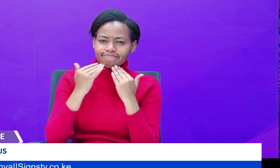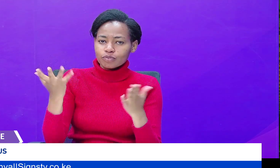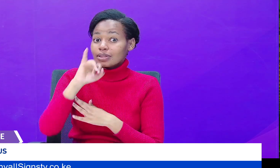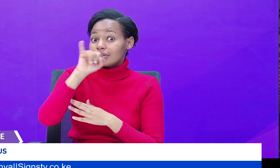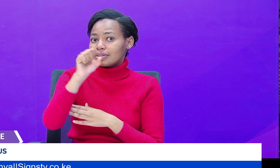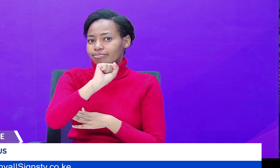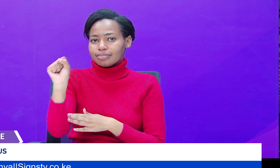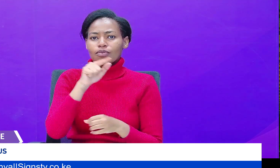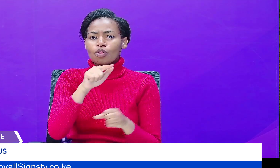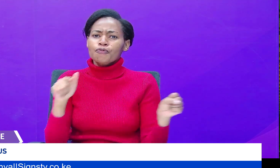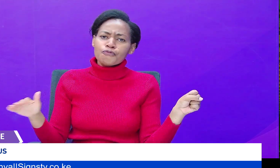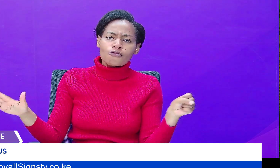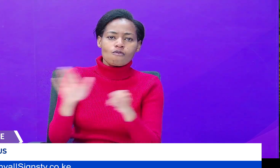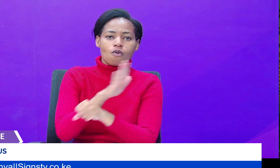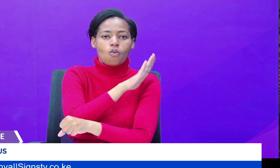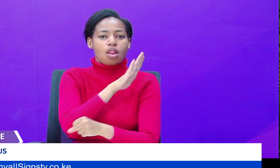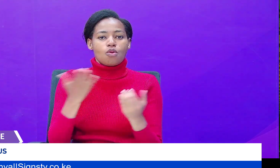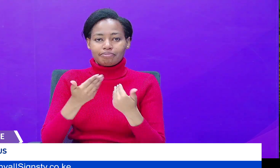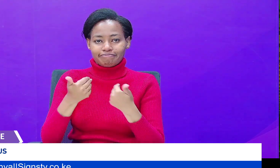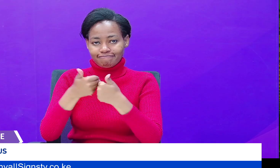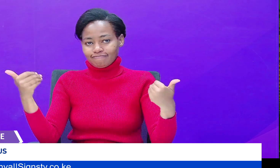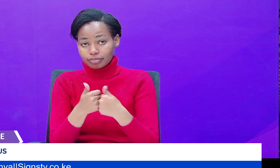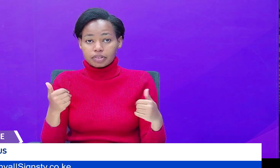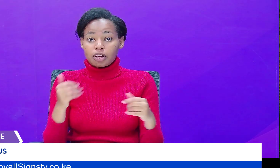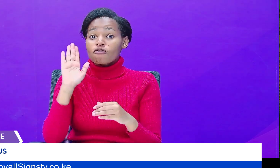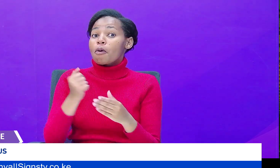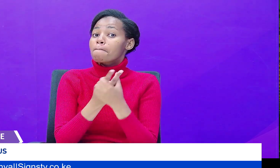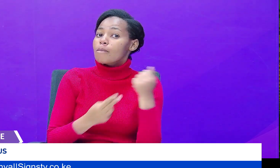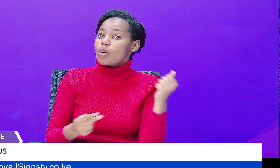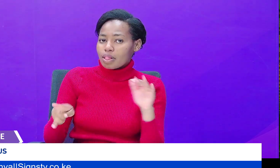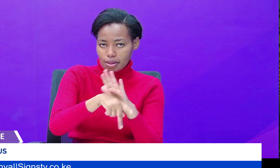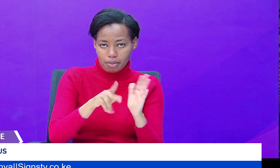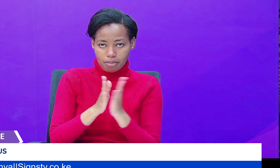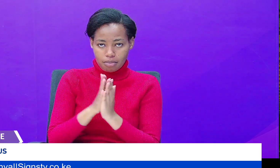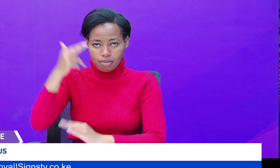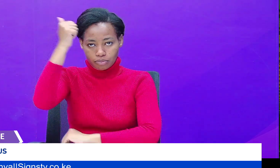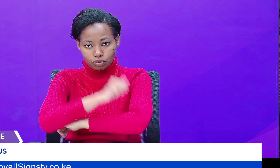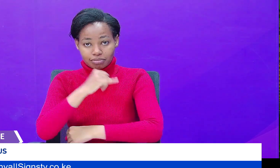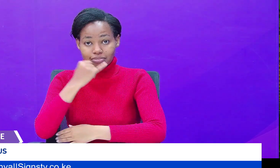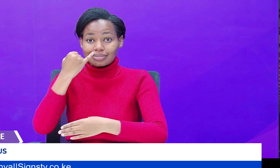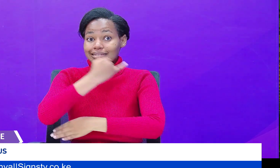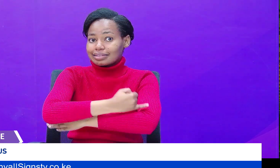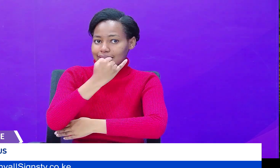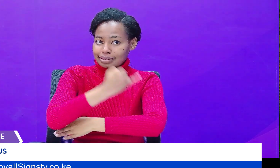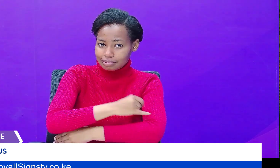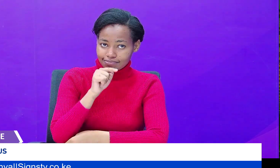calls for the government to grant JSS full autonomy, separate from both primary and senior